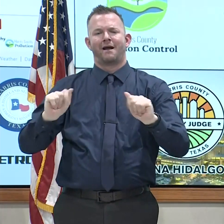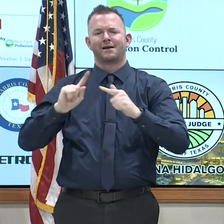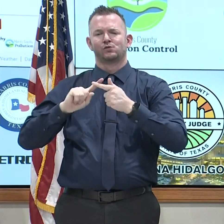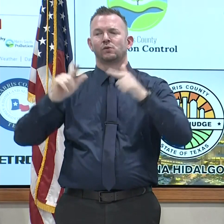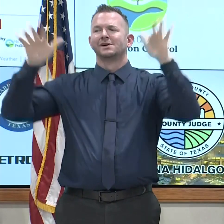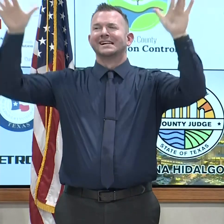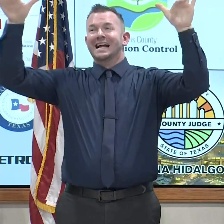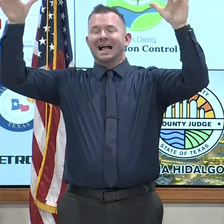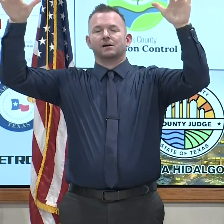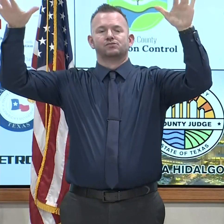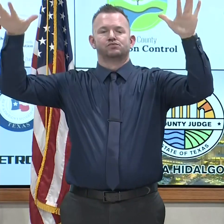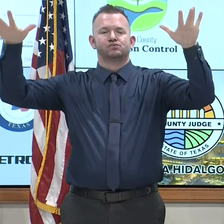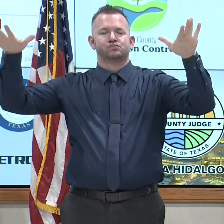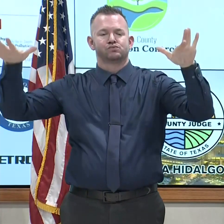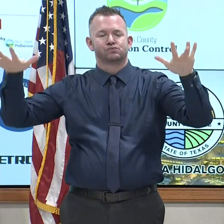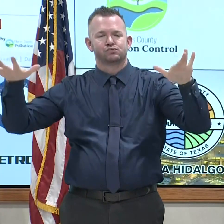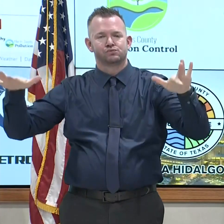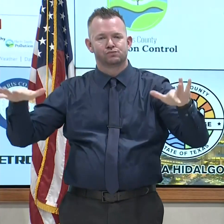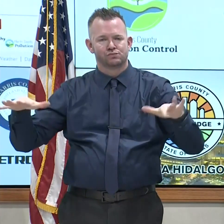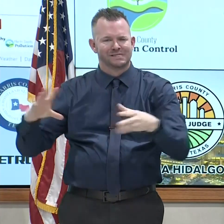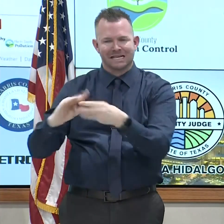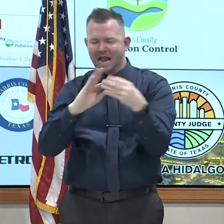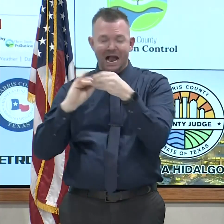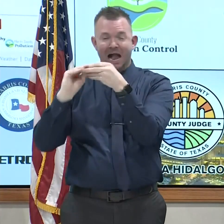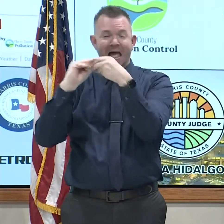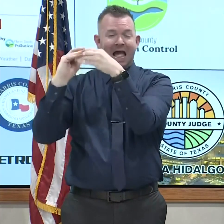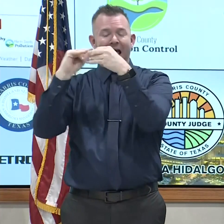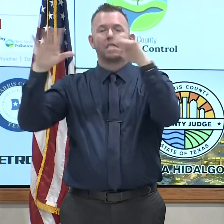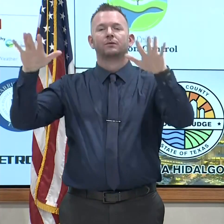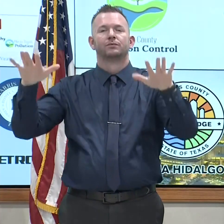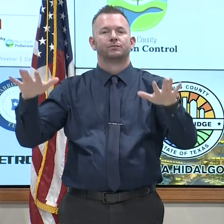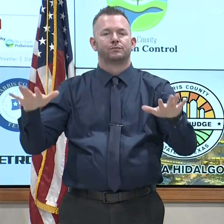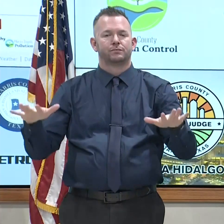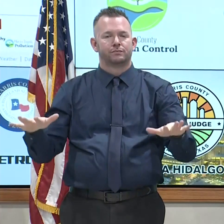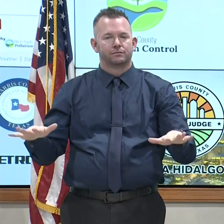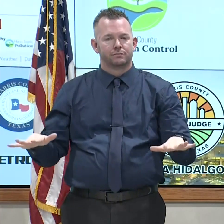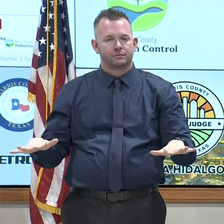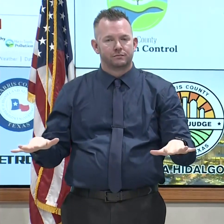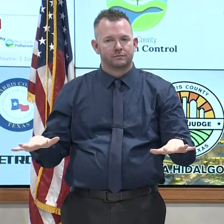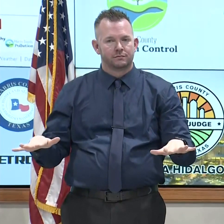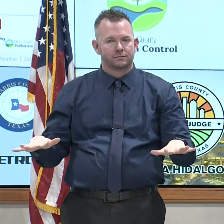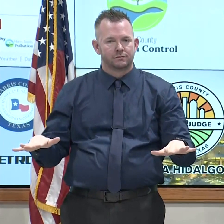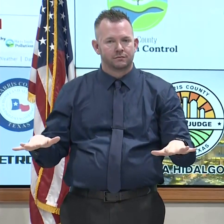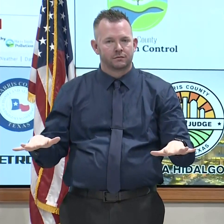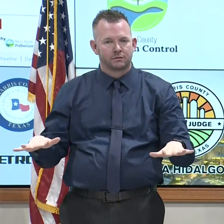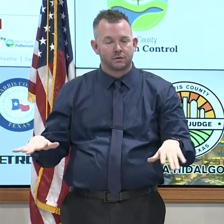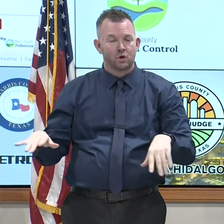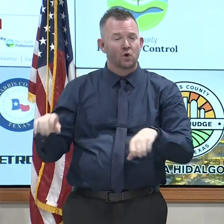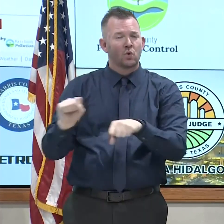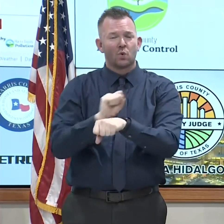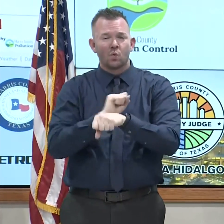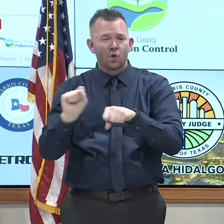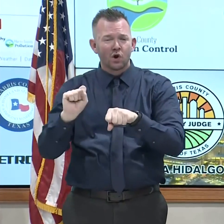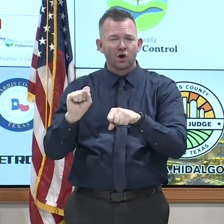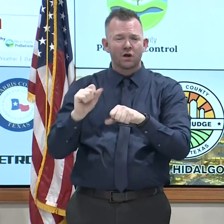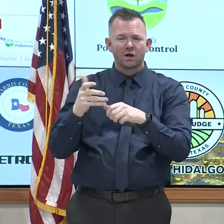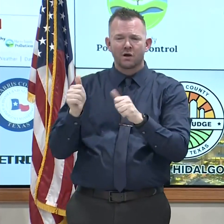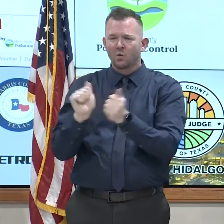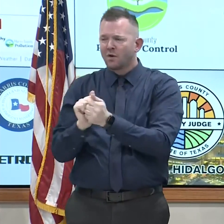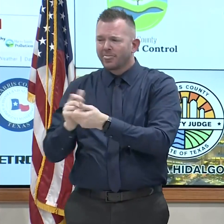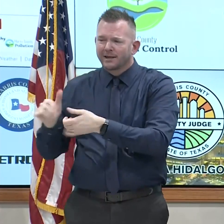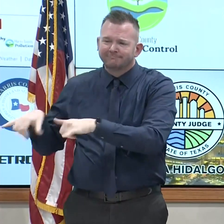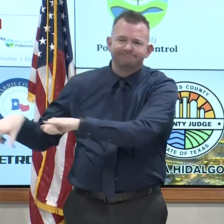temperature, and working through our disagreements with a common purpose. That is what this